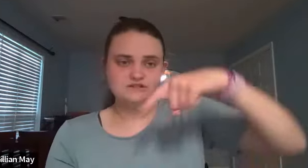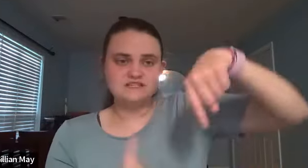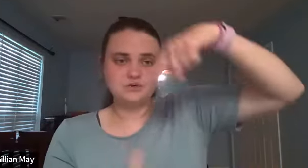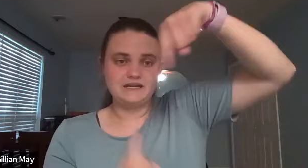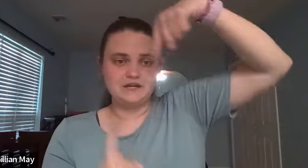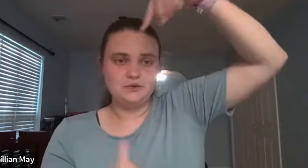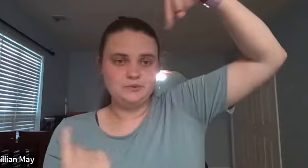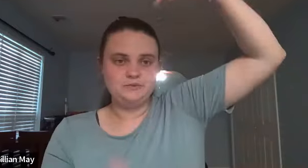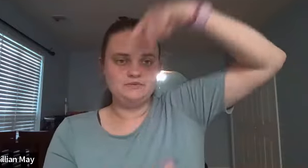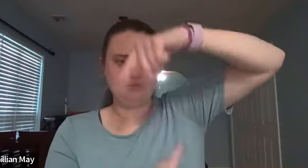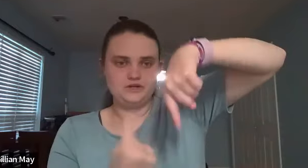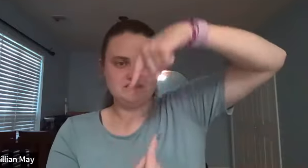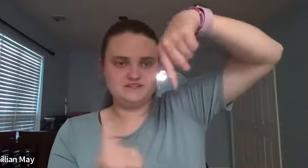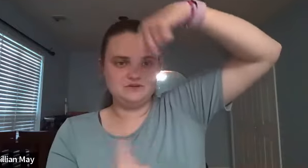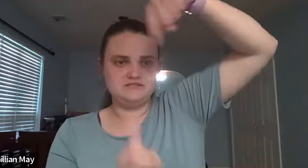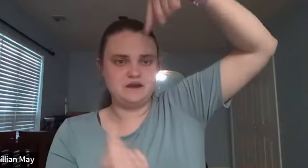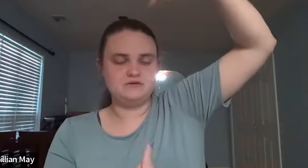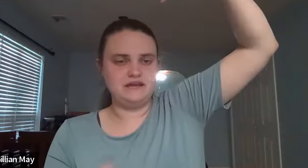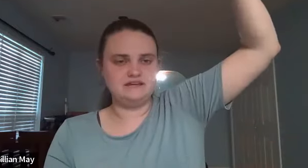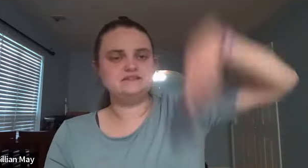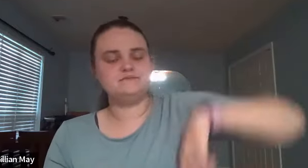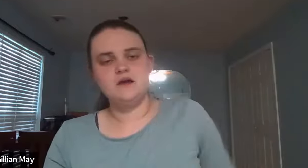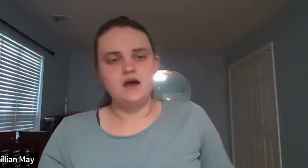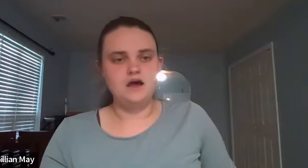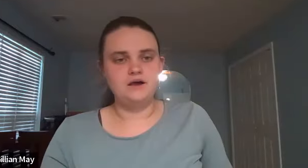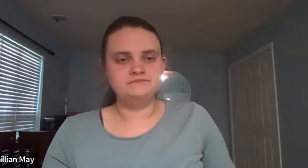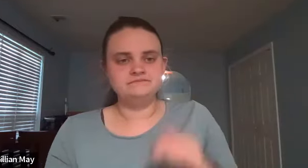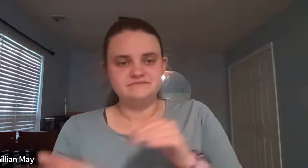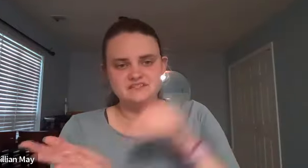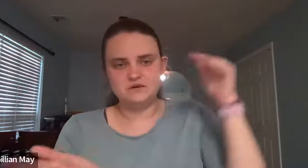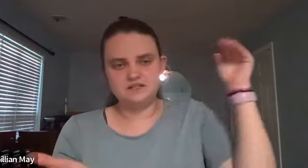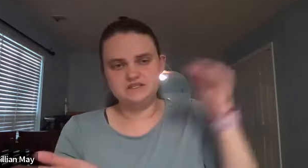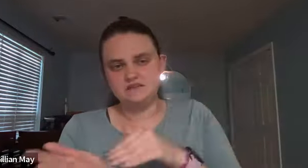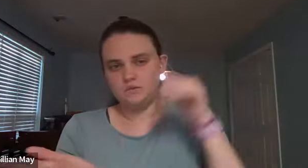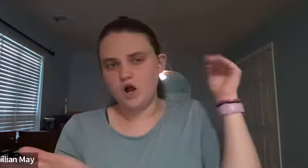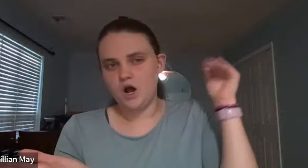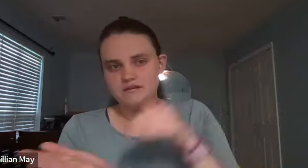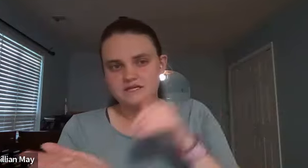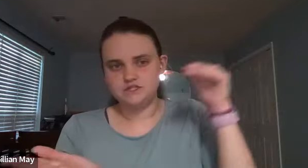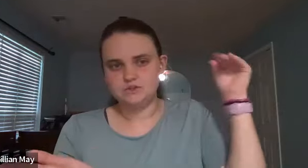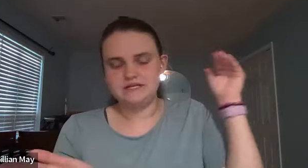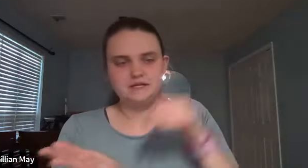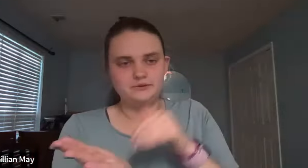seen tornado, where it's like the two spiral hands. This one I do see a little more common, tornado.